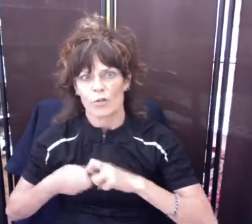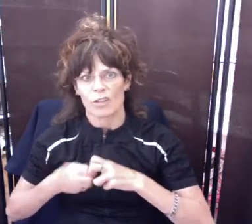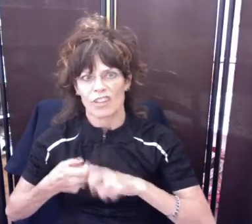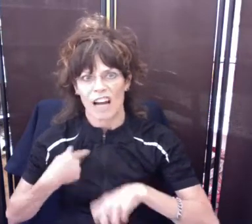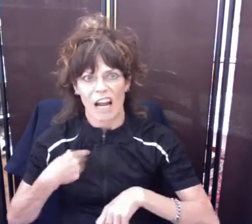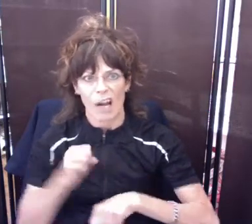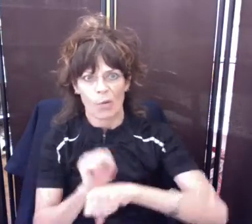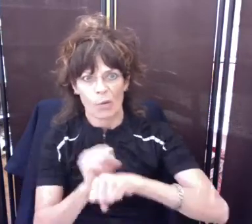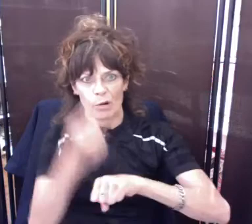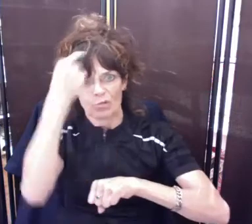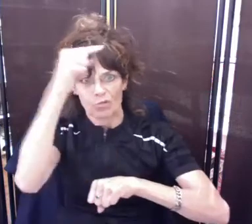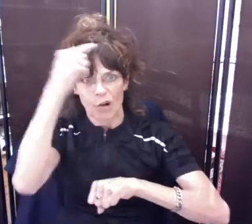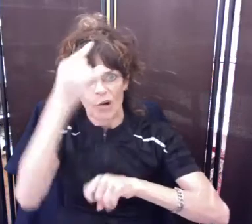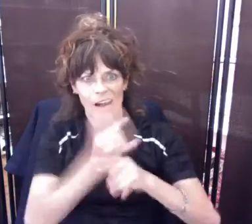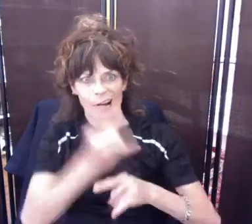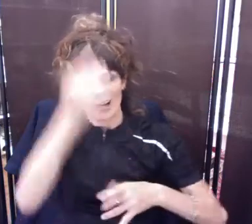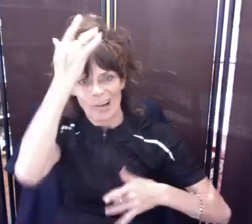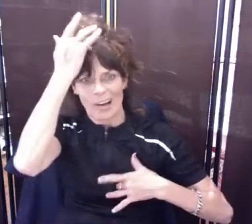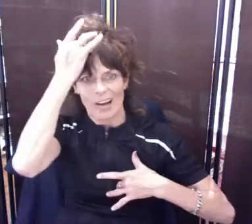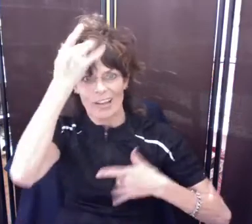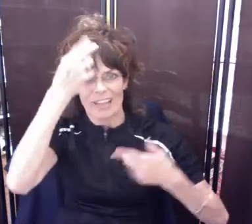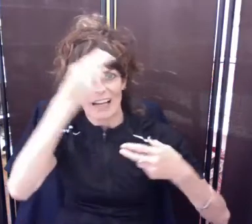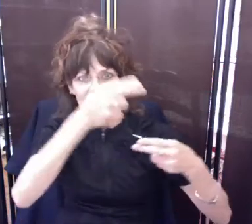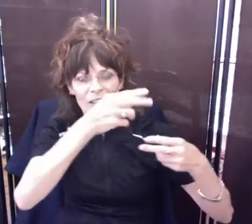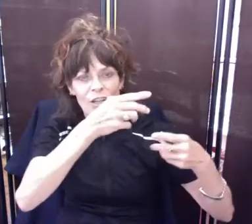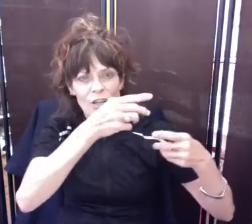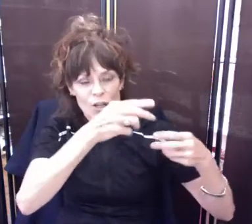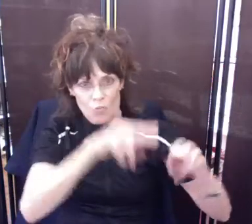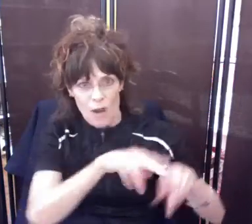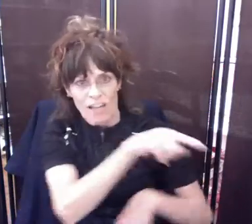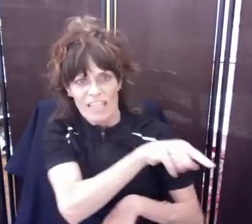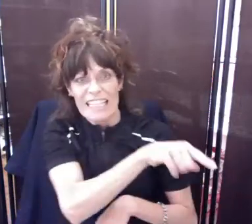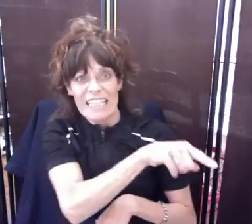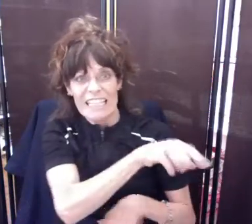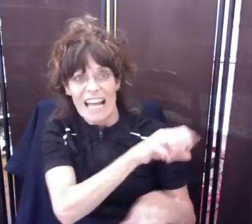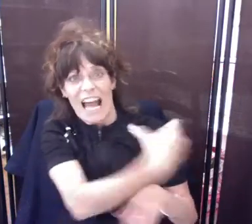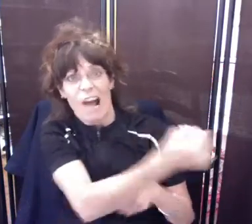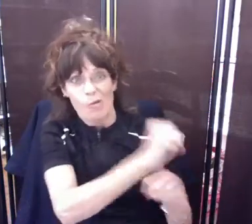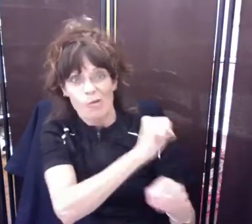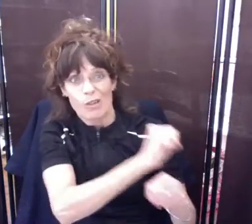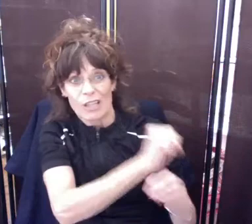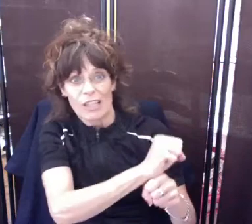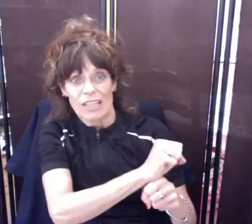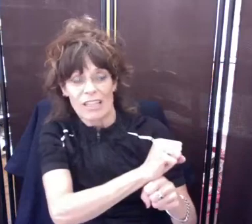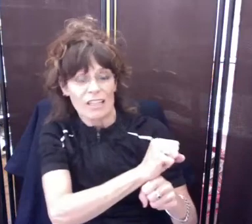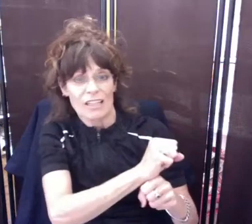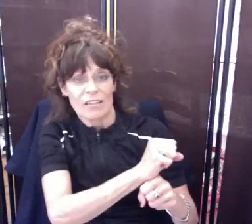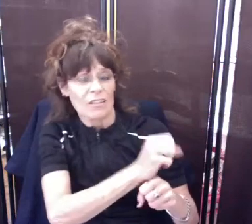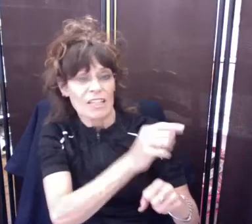contractor. He's out drinking at the bars every night, so it's not so unusual to have like an